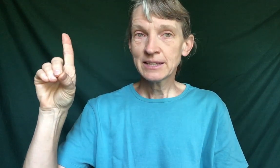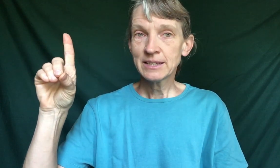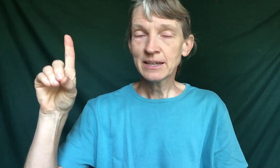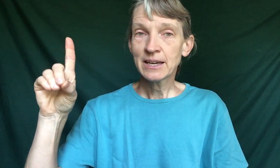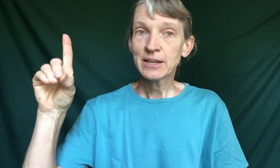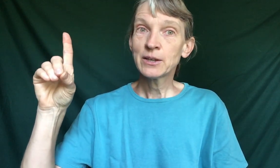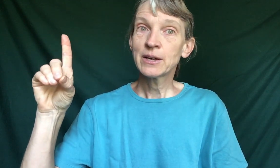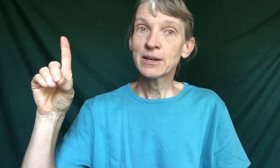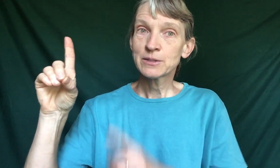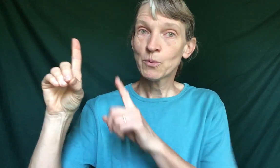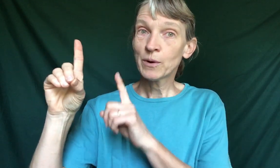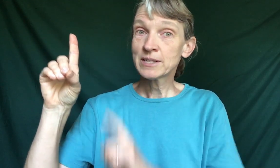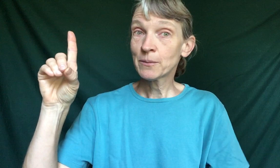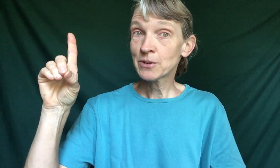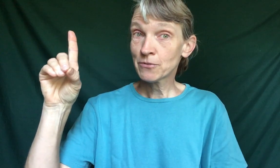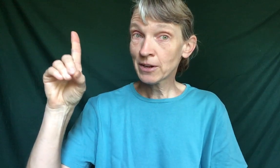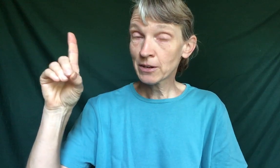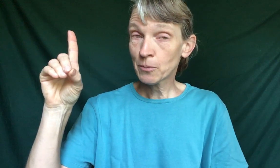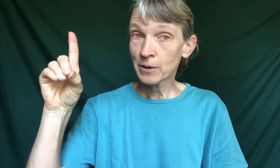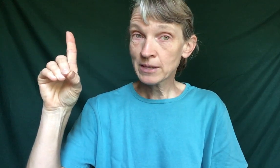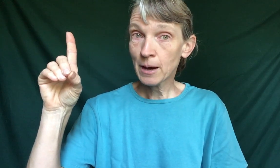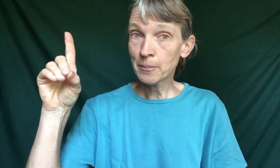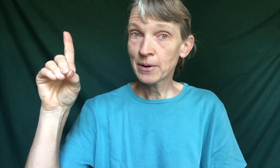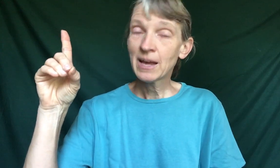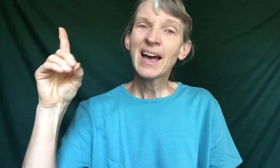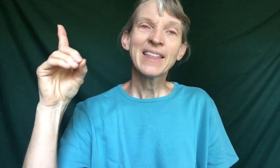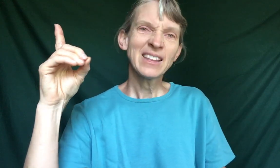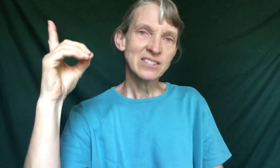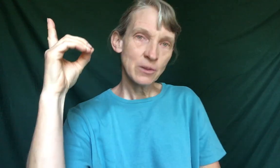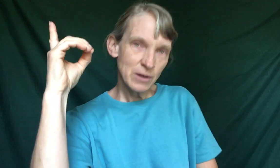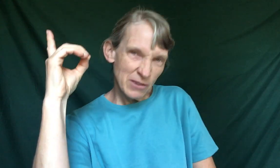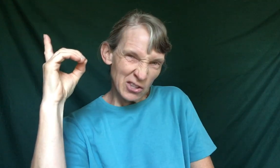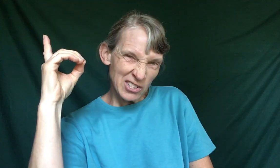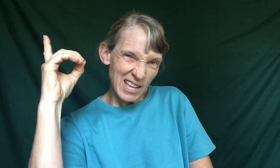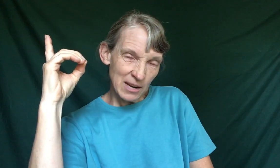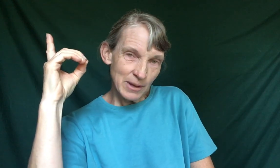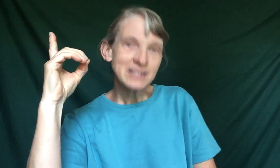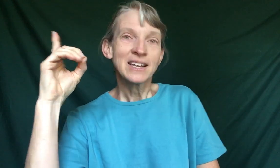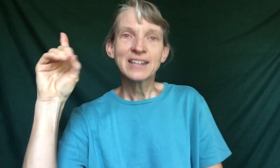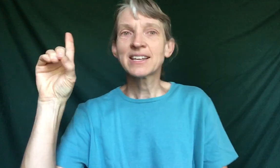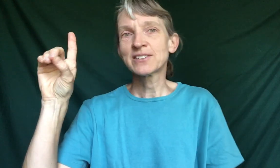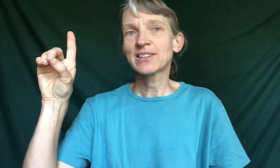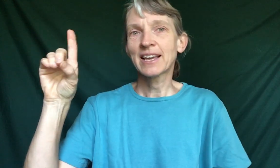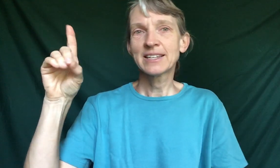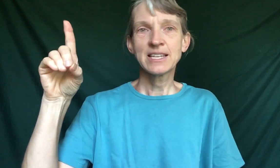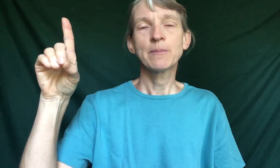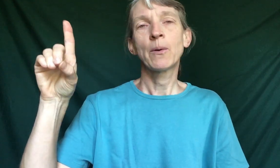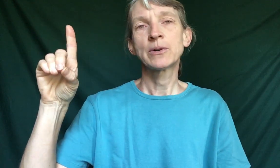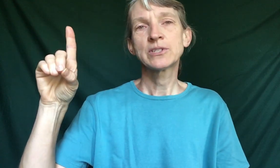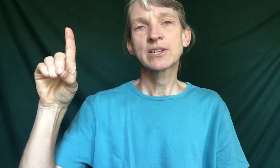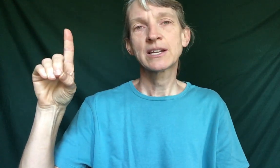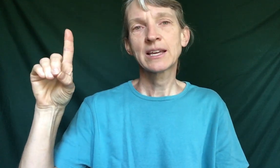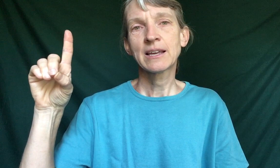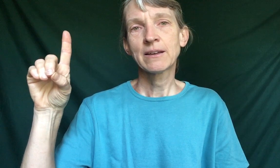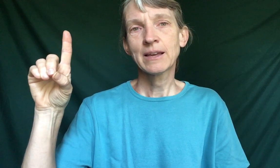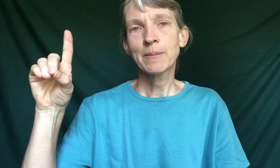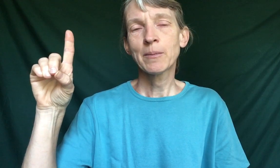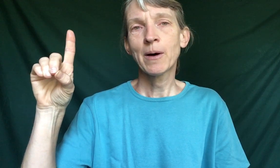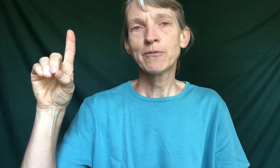D is pointing with your finger. You point up, and that's another one. If you look sideways, it does look like a D, but we're just going to keep our palm